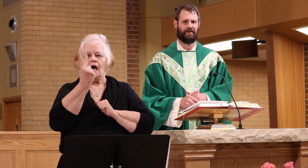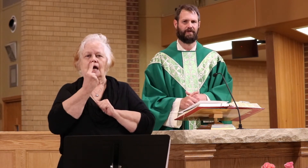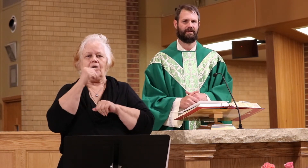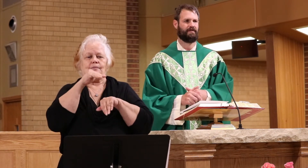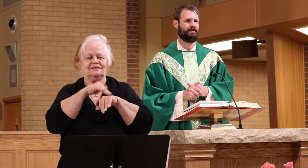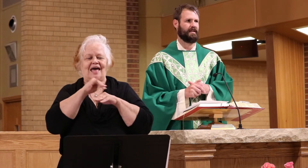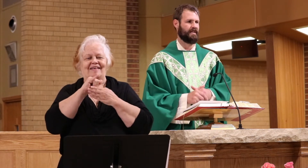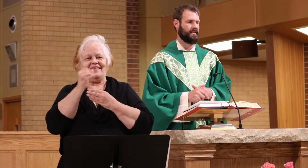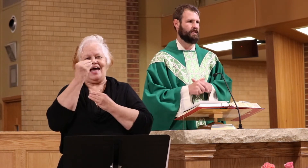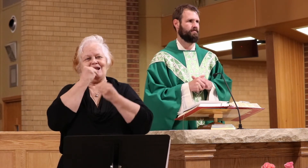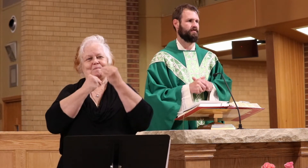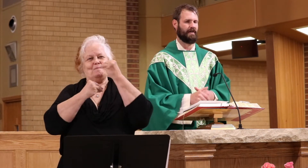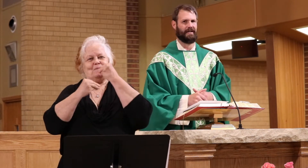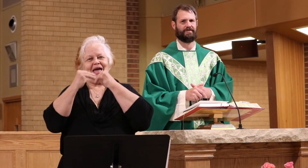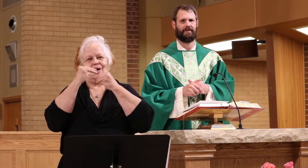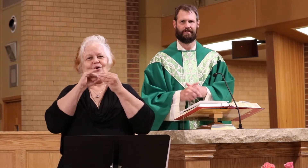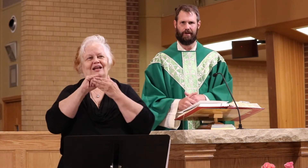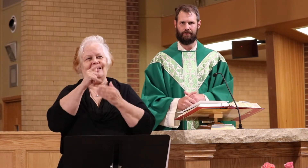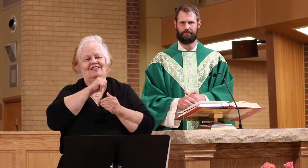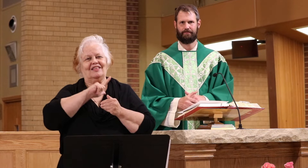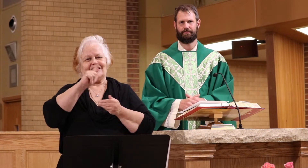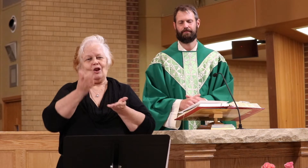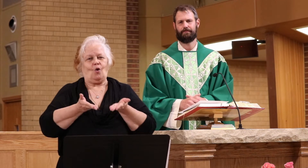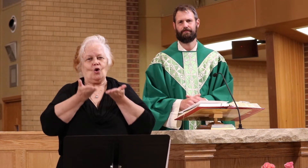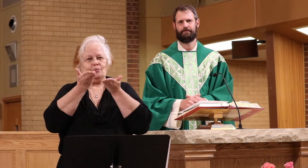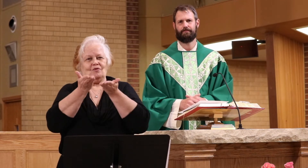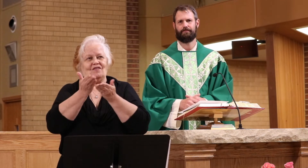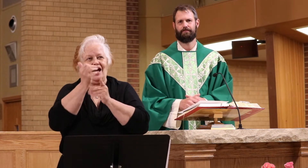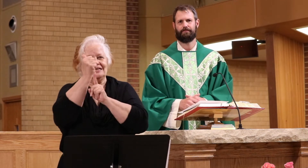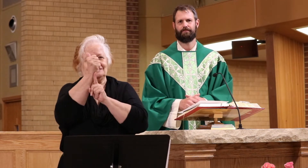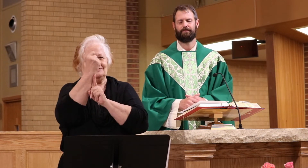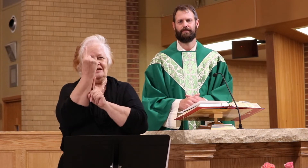that banquet that He provides alone.